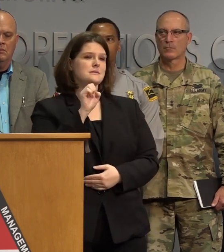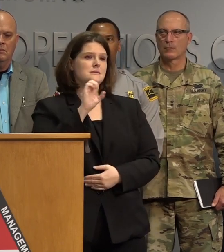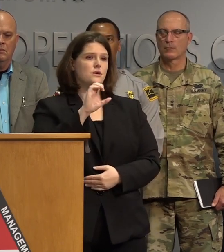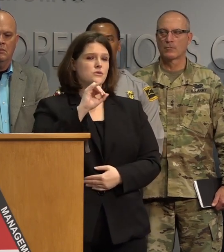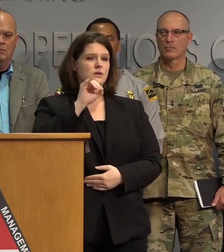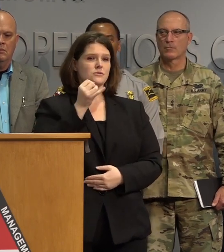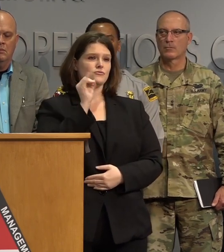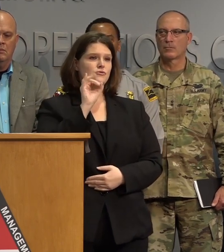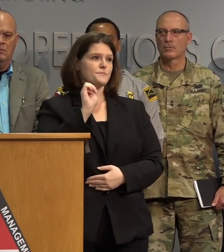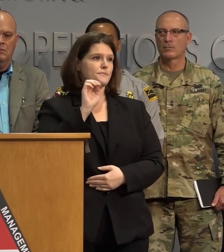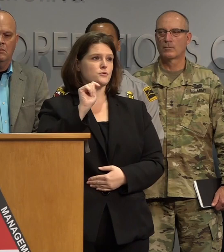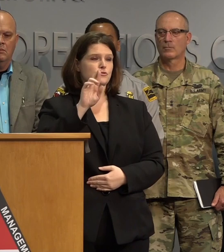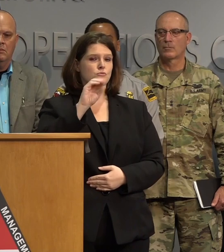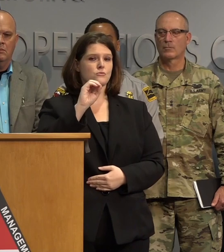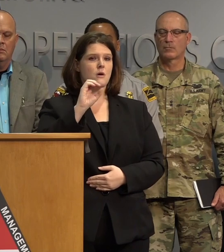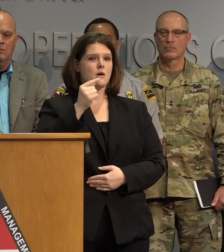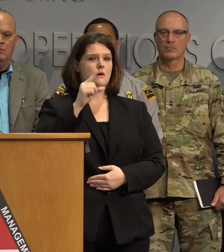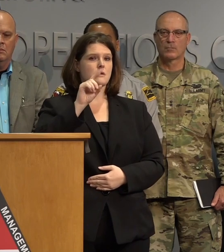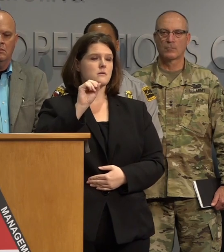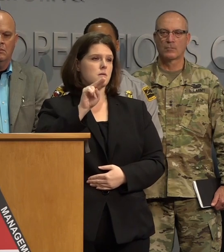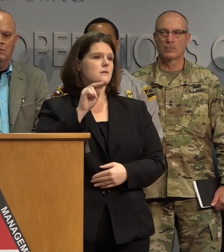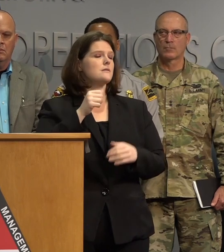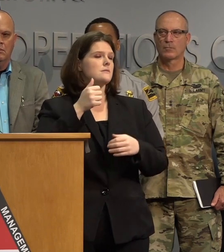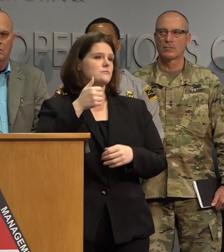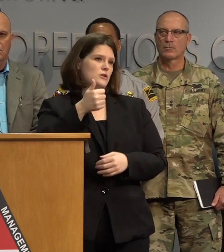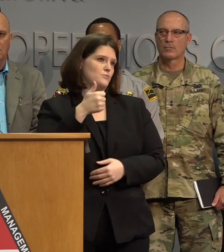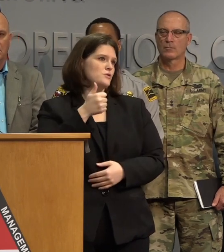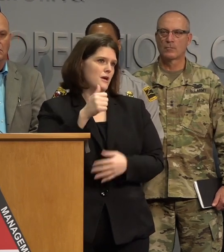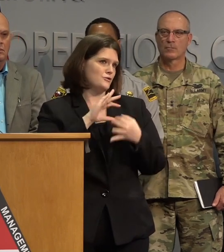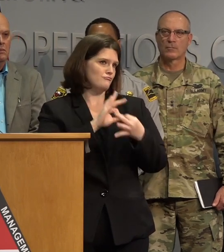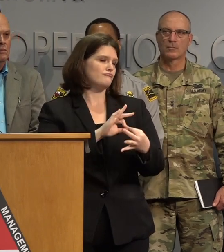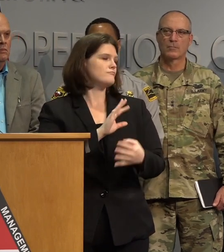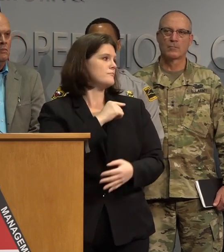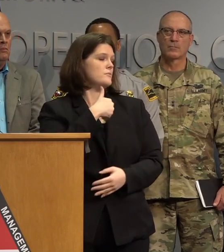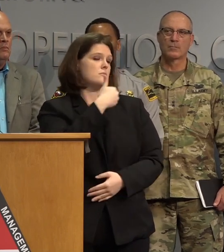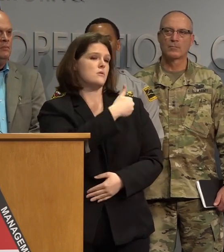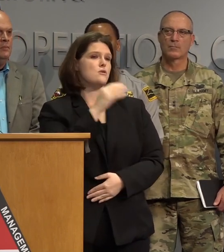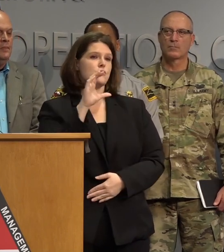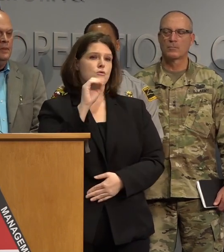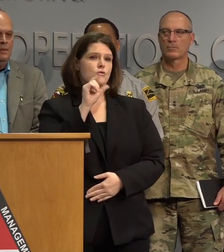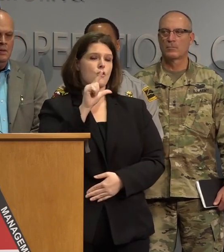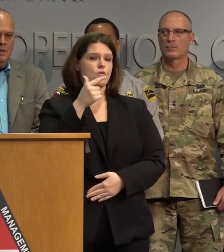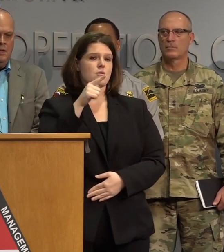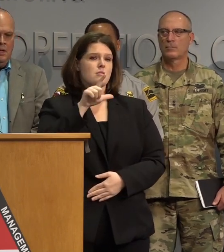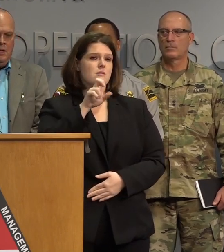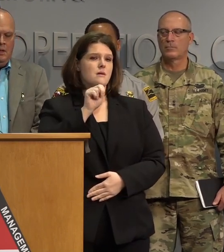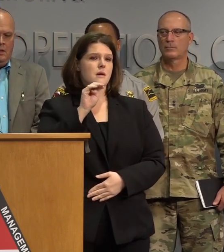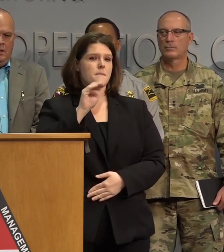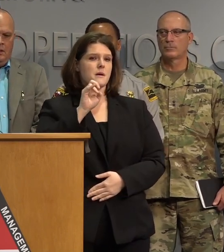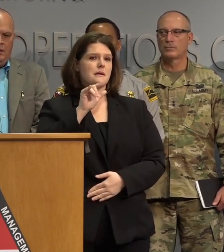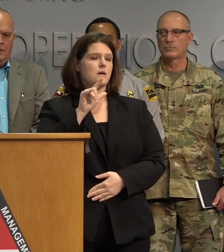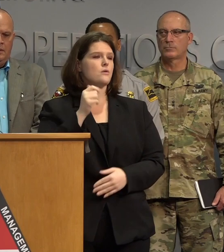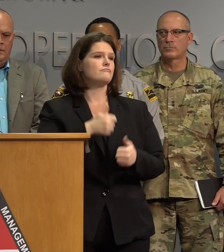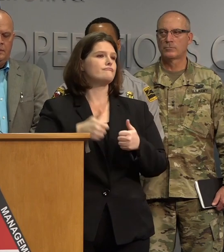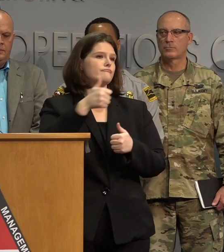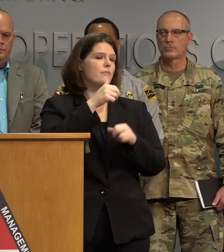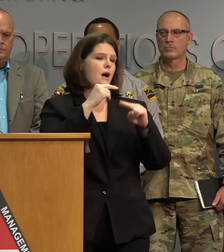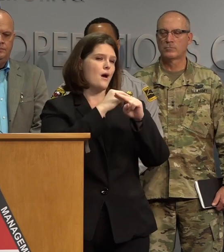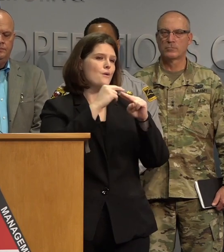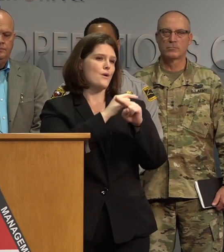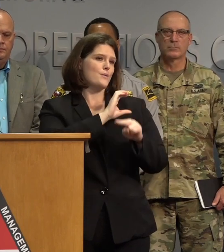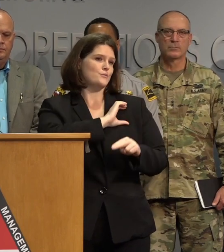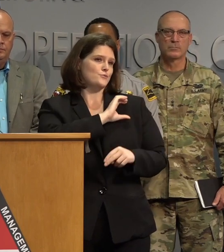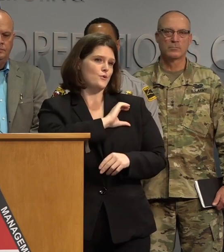Jim Trogdon, our Secretary of Transportation. Colonel Glenn McNeil, the Commander of the North Carolina Highway